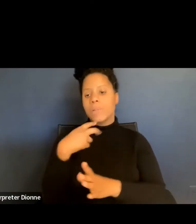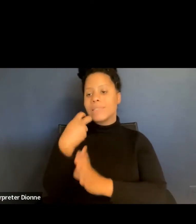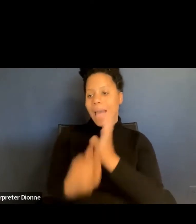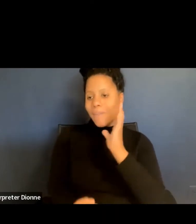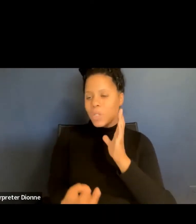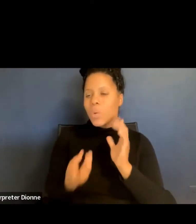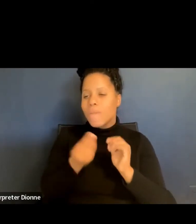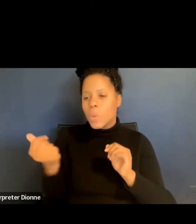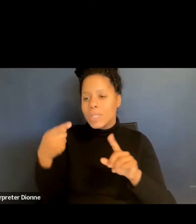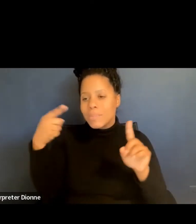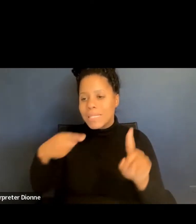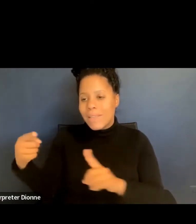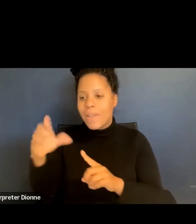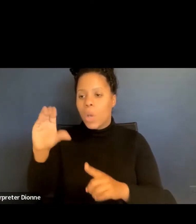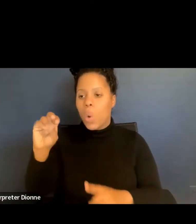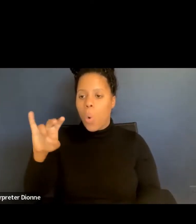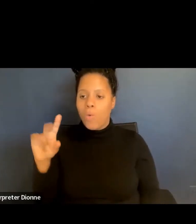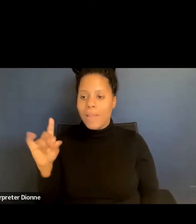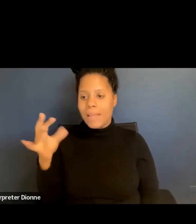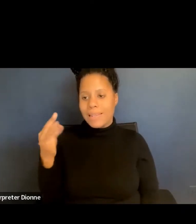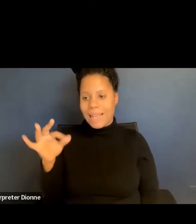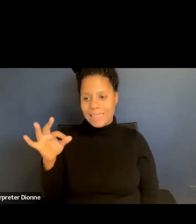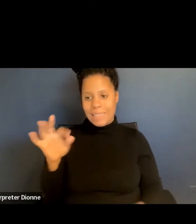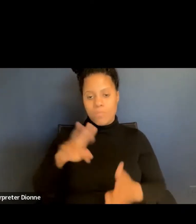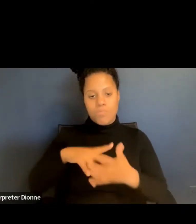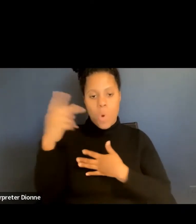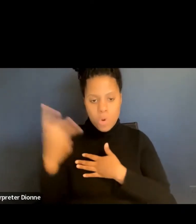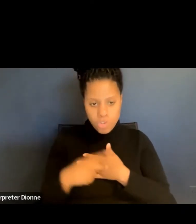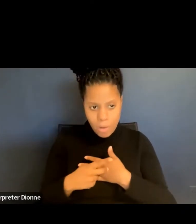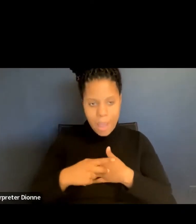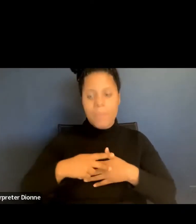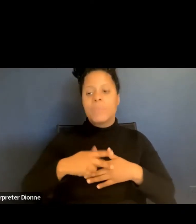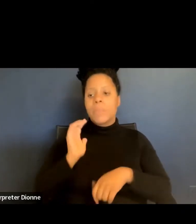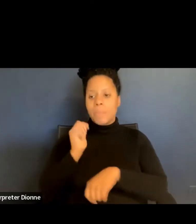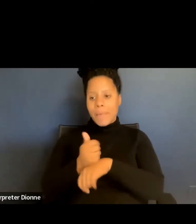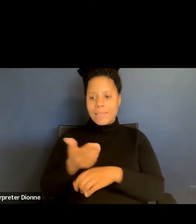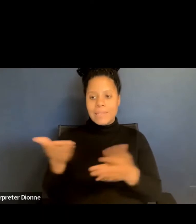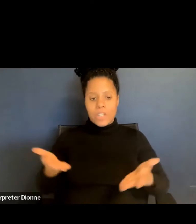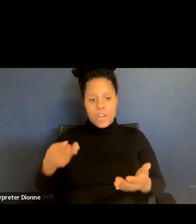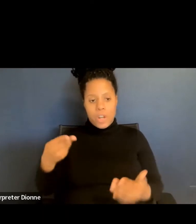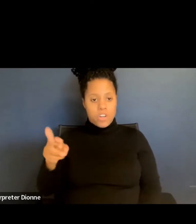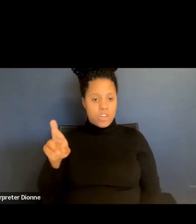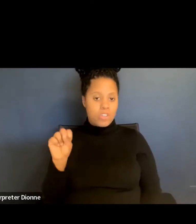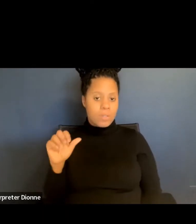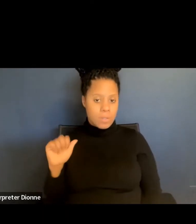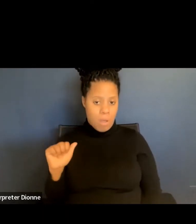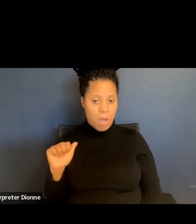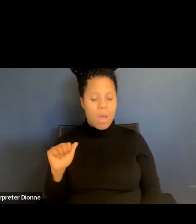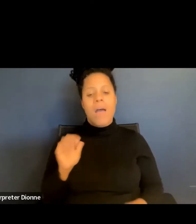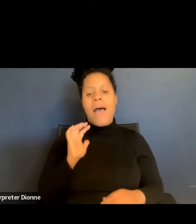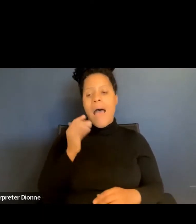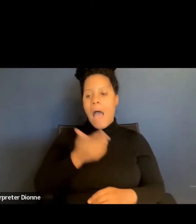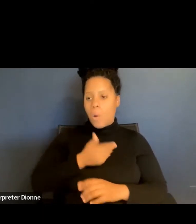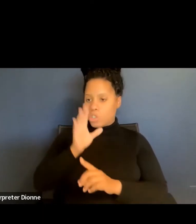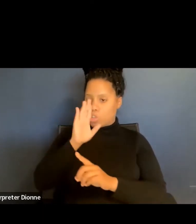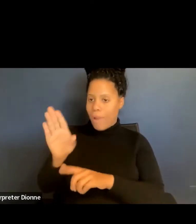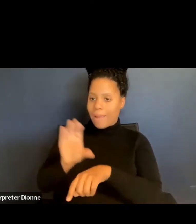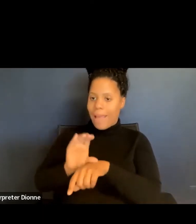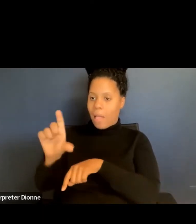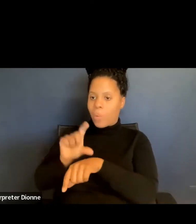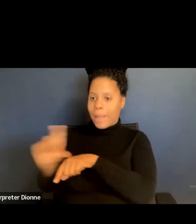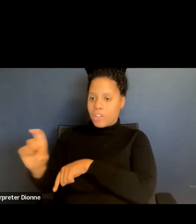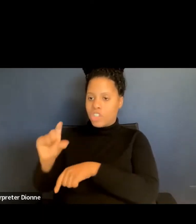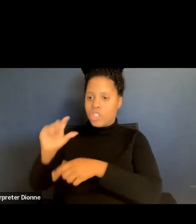specific programs at HRSA that, again, Allison mentioned, these are the direct allocation programs. Next slide,